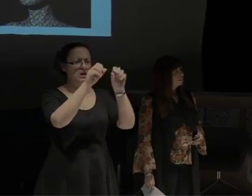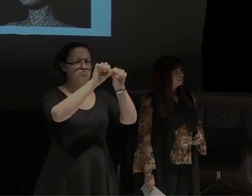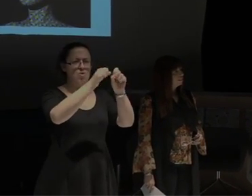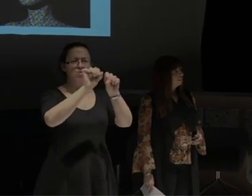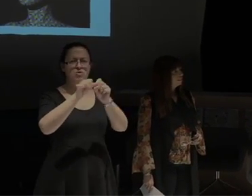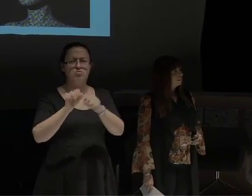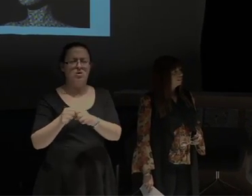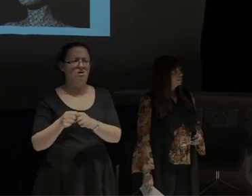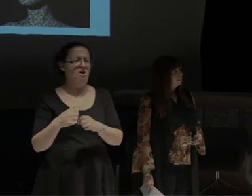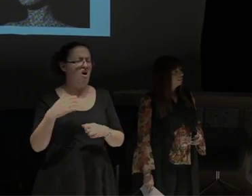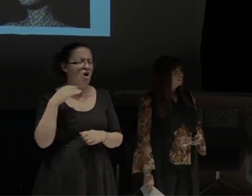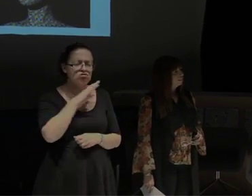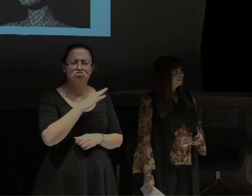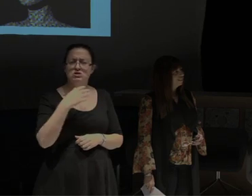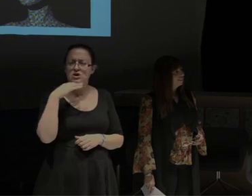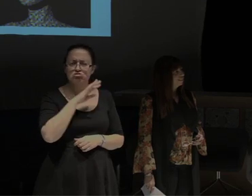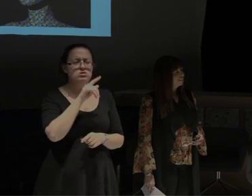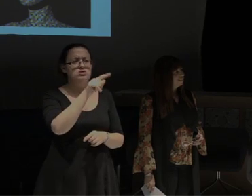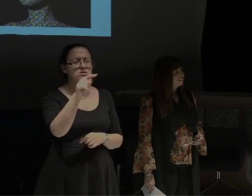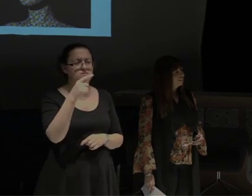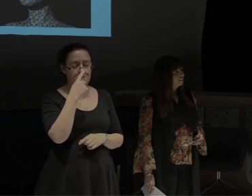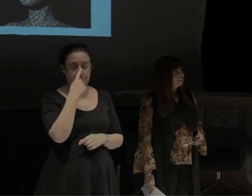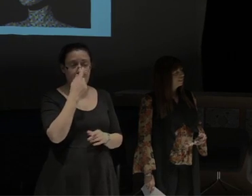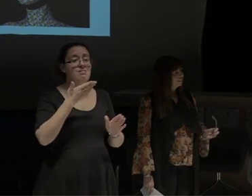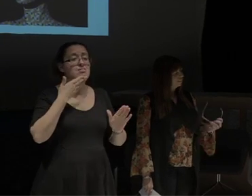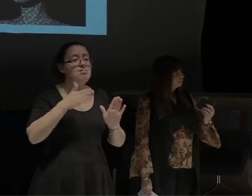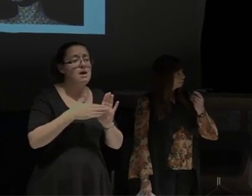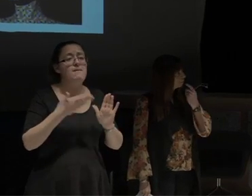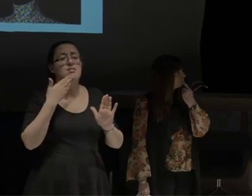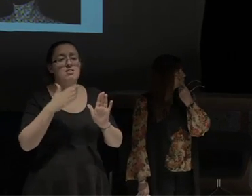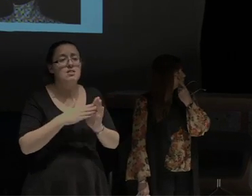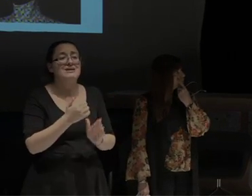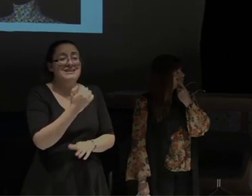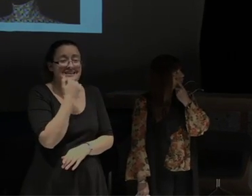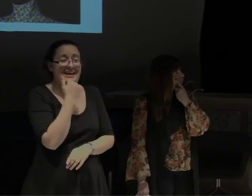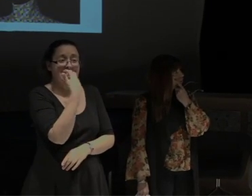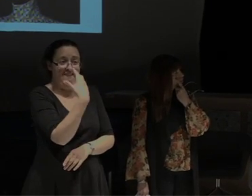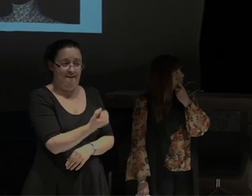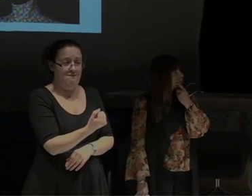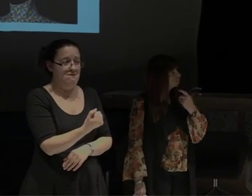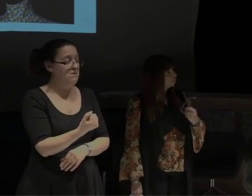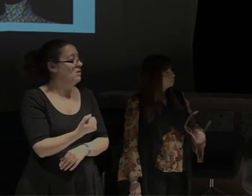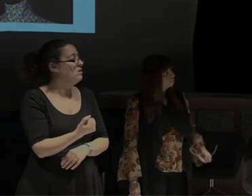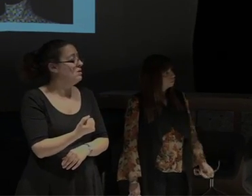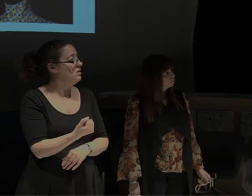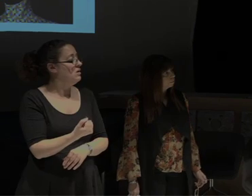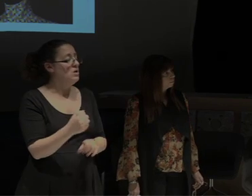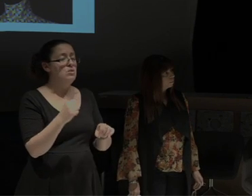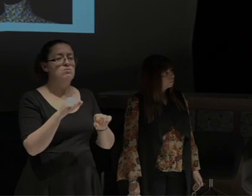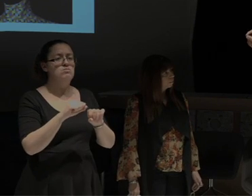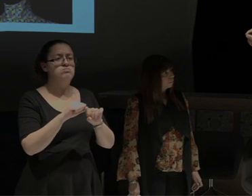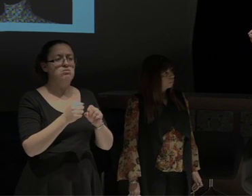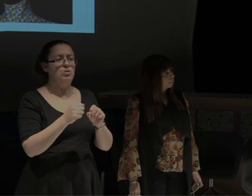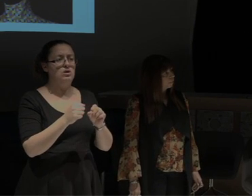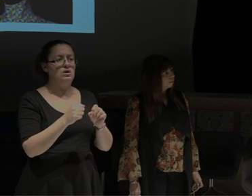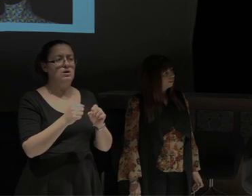There was just hundreds of them. And they're all labelled with a date. There's this broken lens